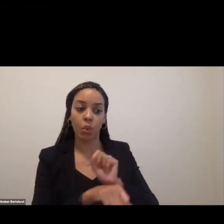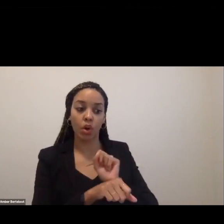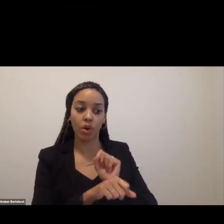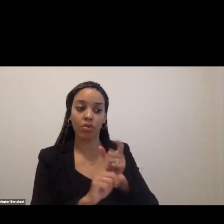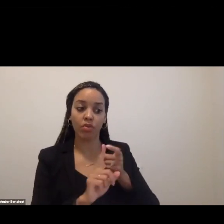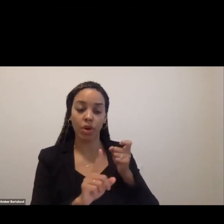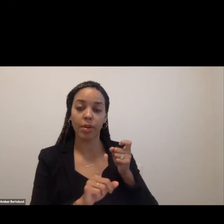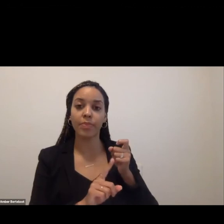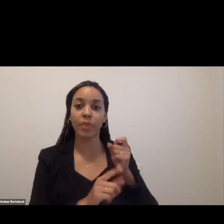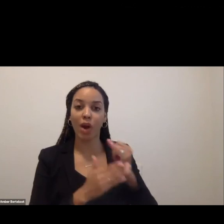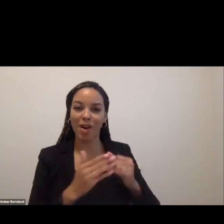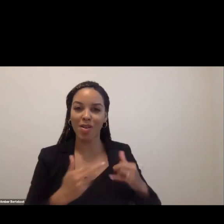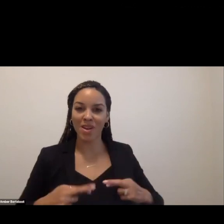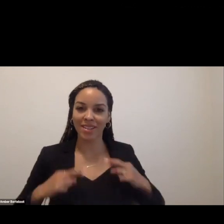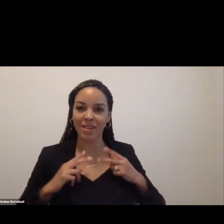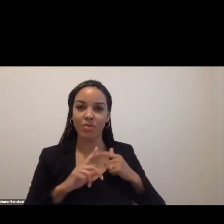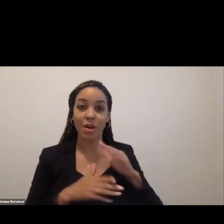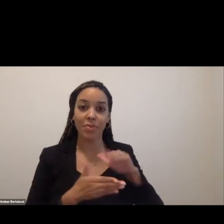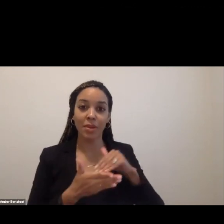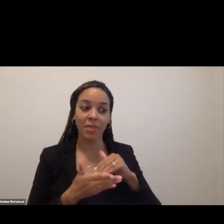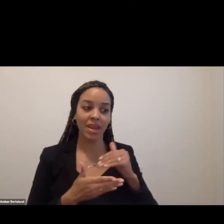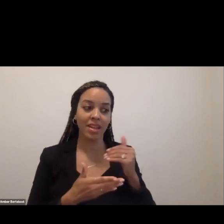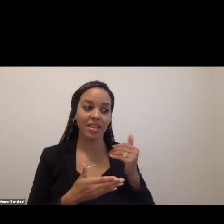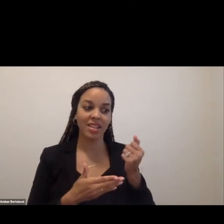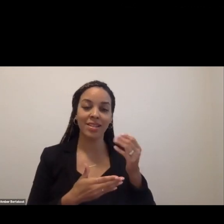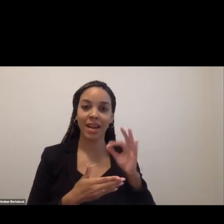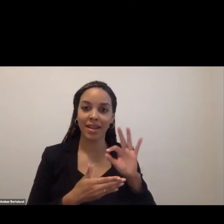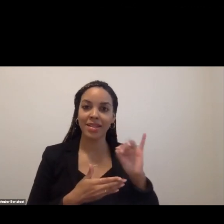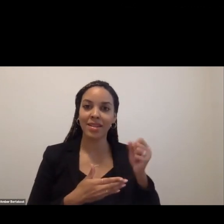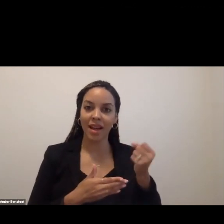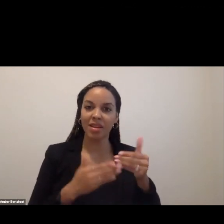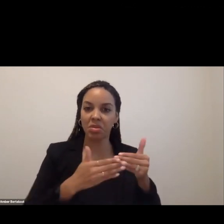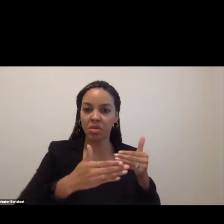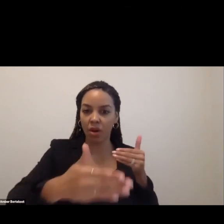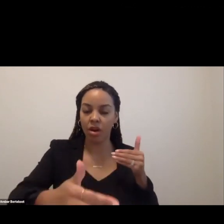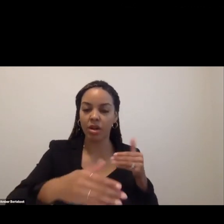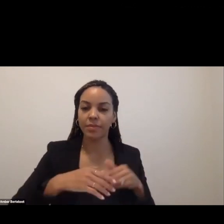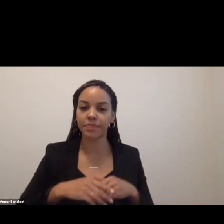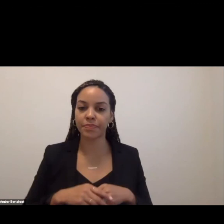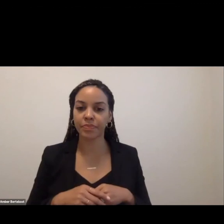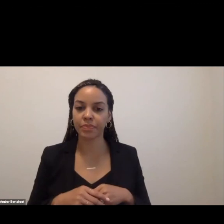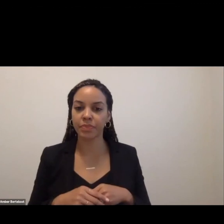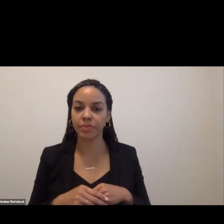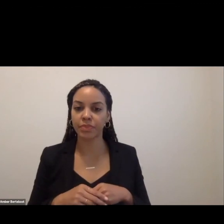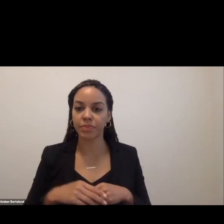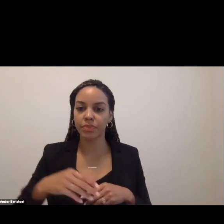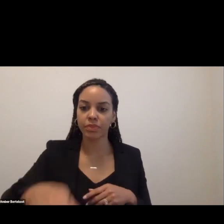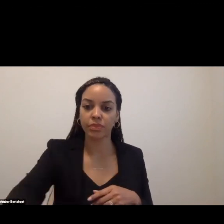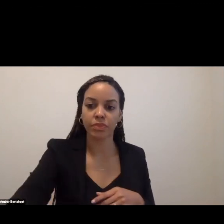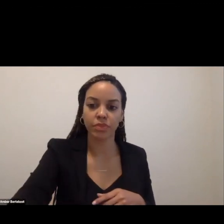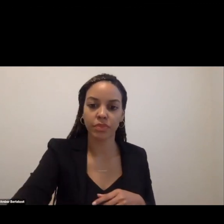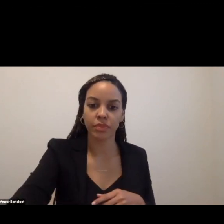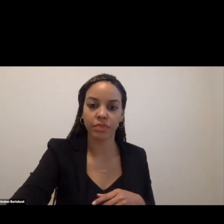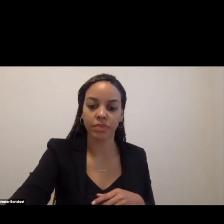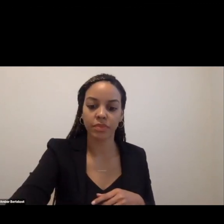the mid-90s on, and within arts management and in practical activities at the HIAP Helsinki